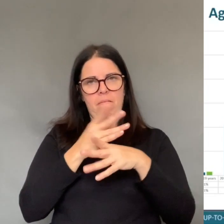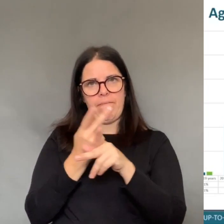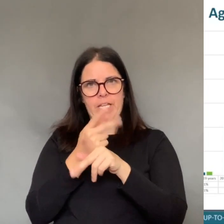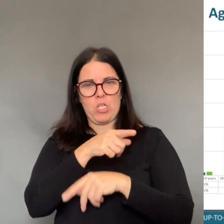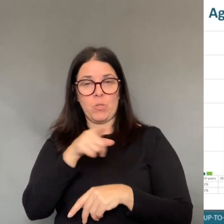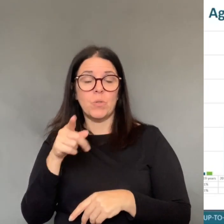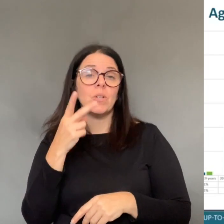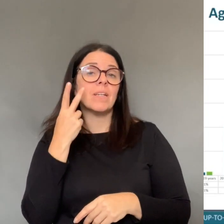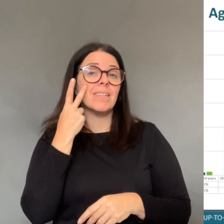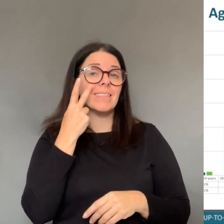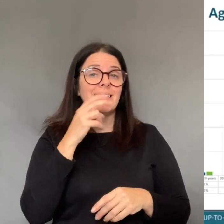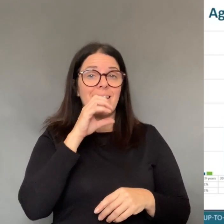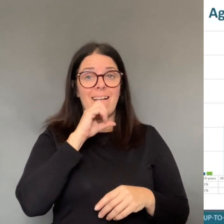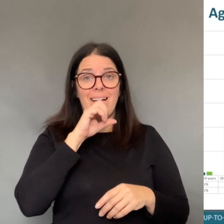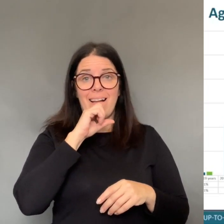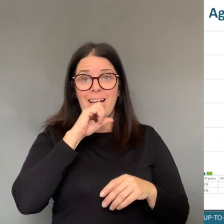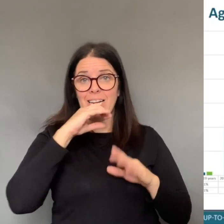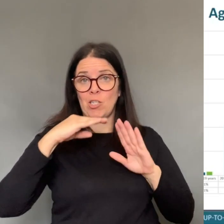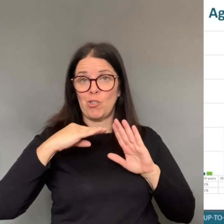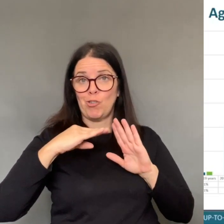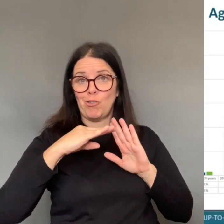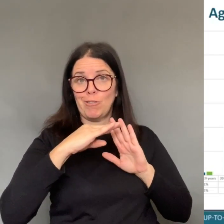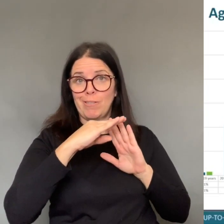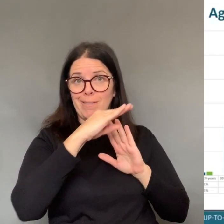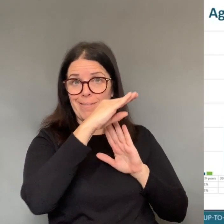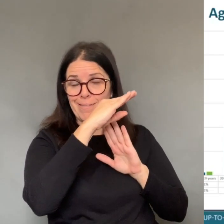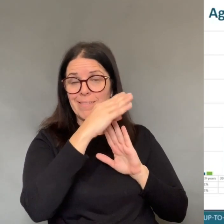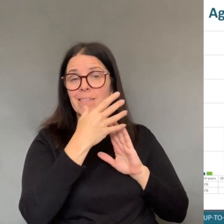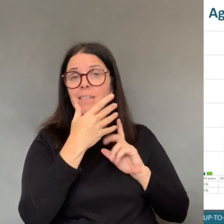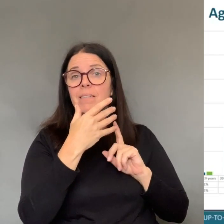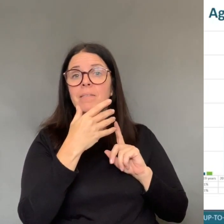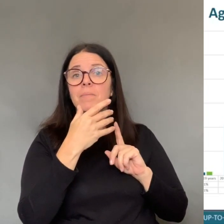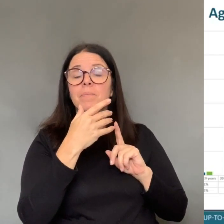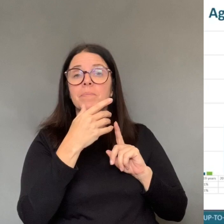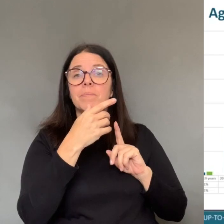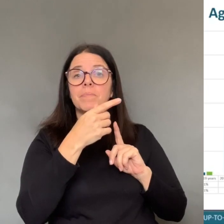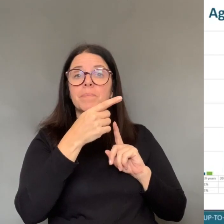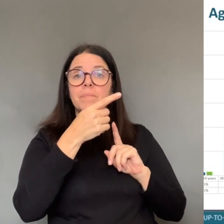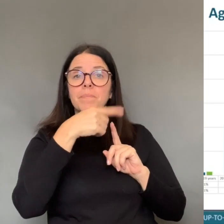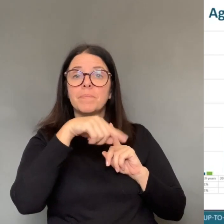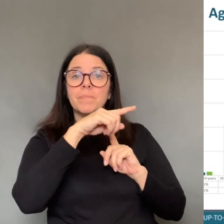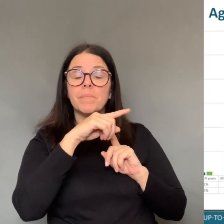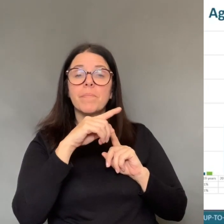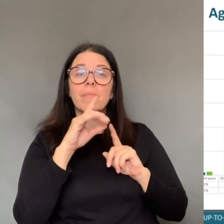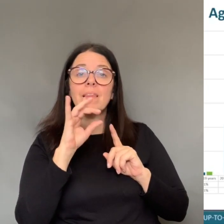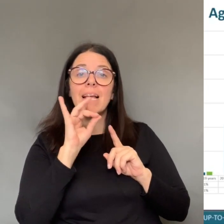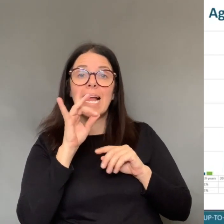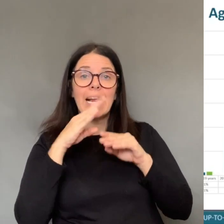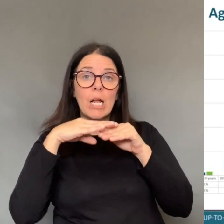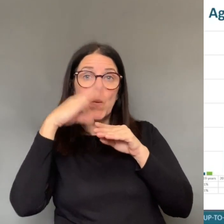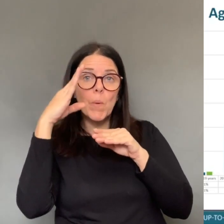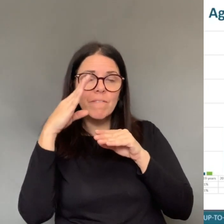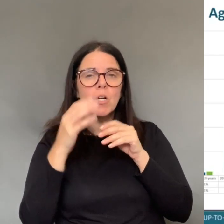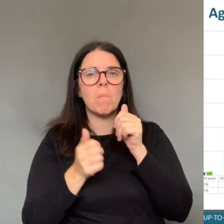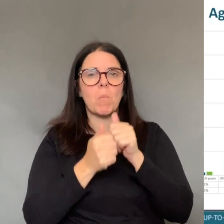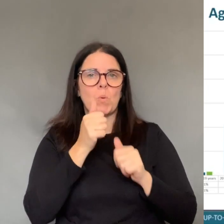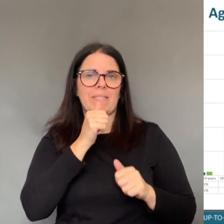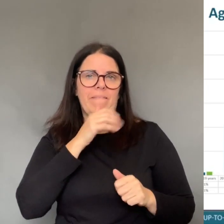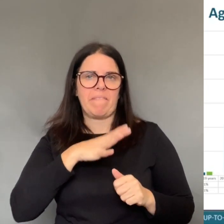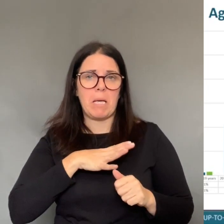more females in that particular group. But the rest of the data is pretty much consistent in what we are seeing, what we saw in the past.